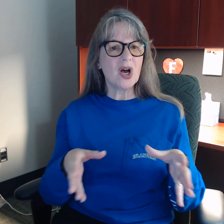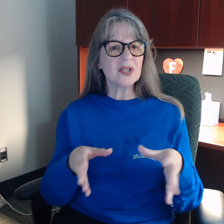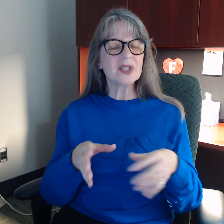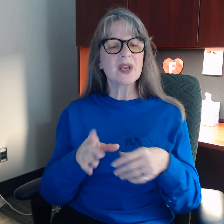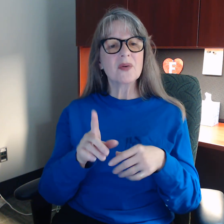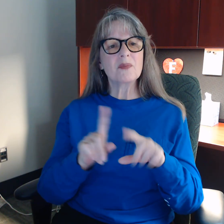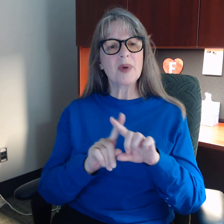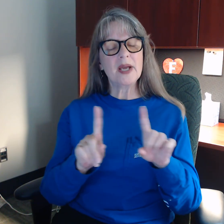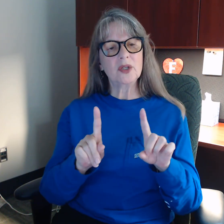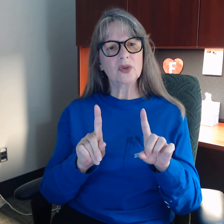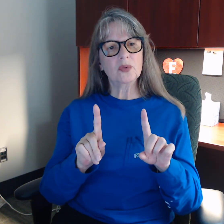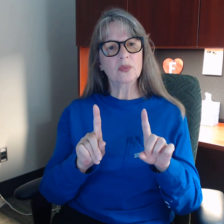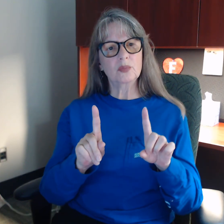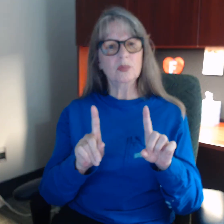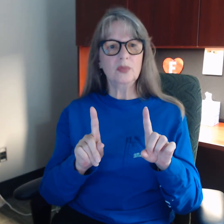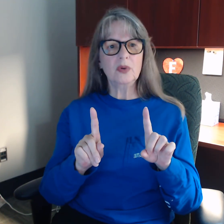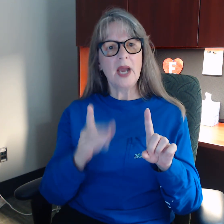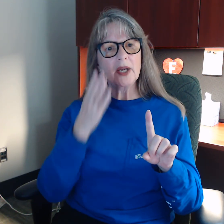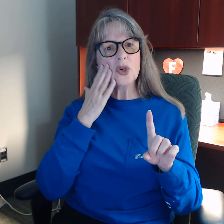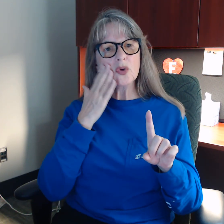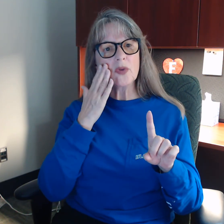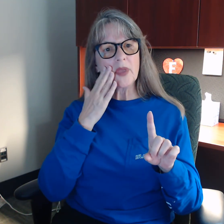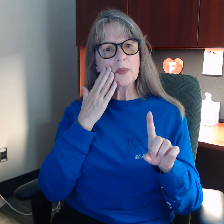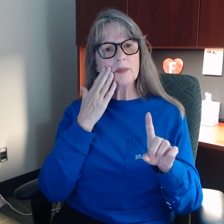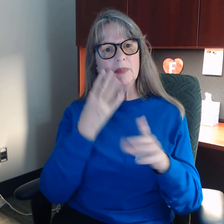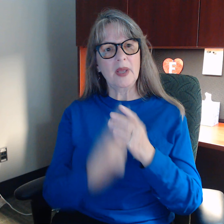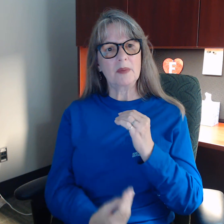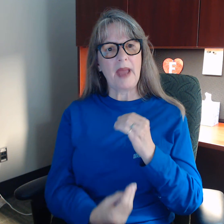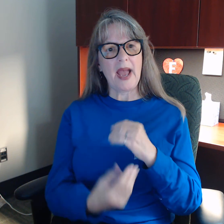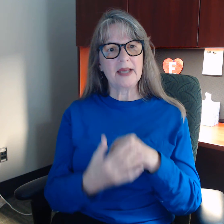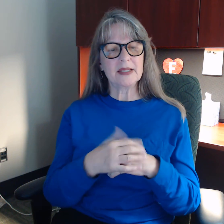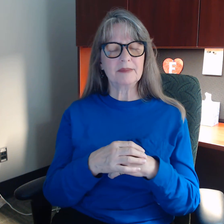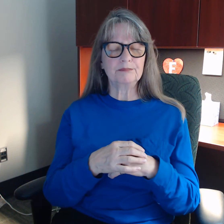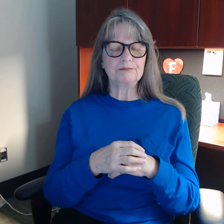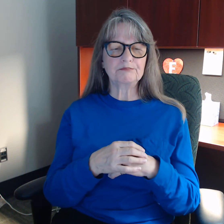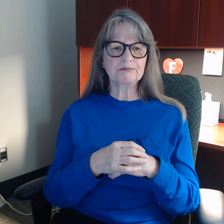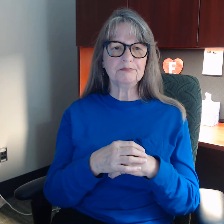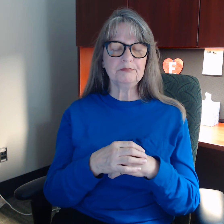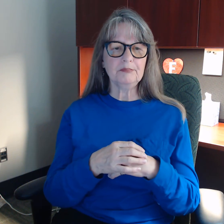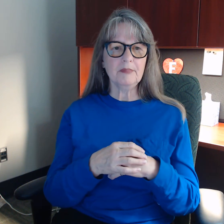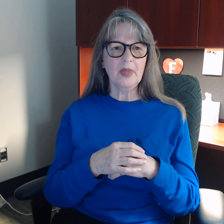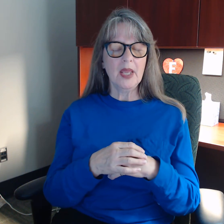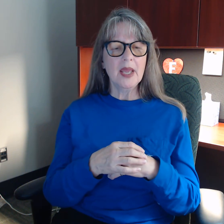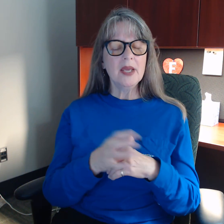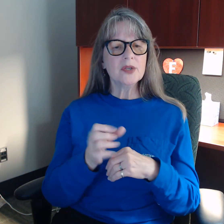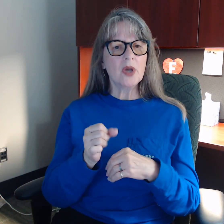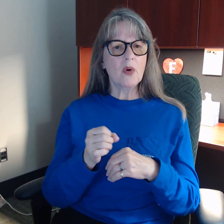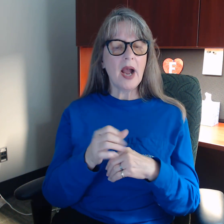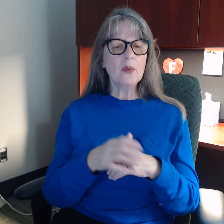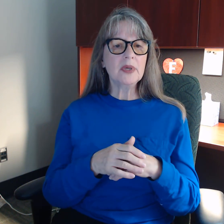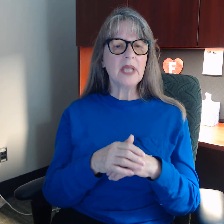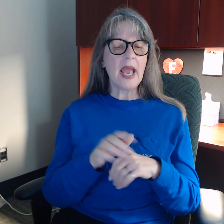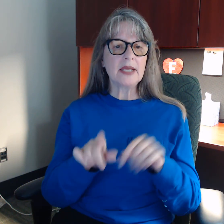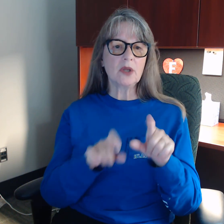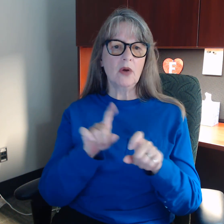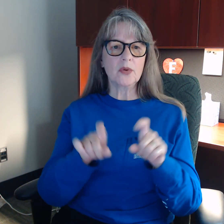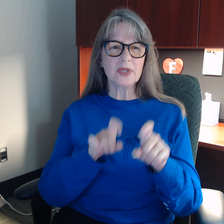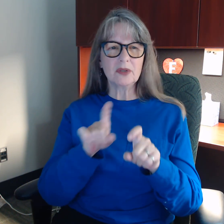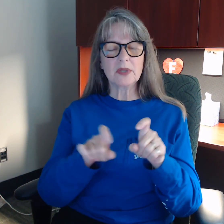loss, but you kind of knew that they would pass. So I wouldn't ask all those little